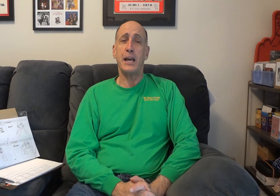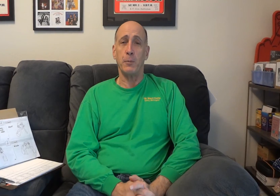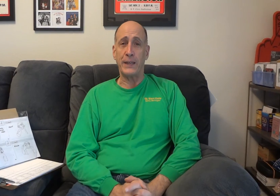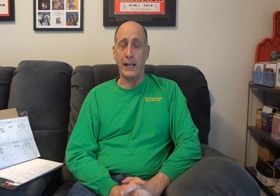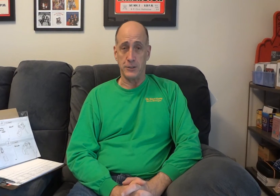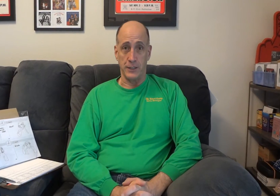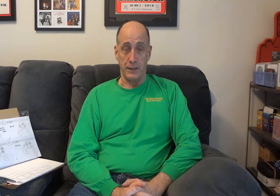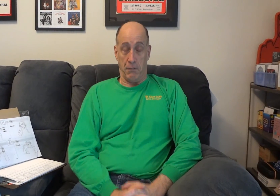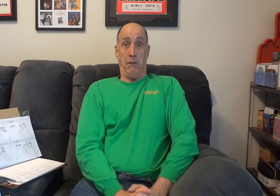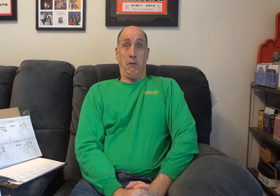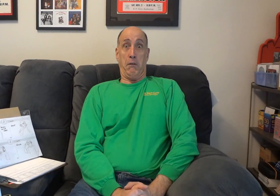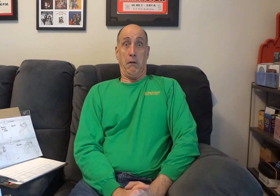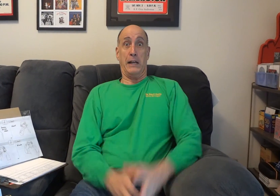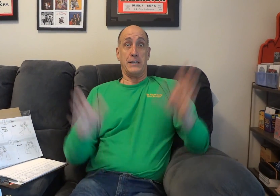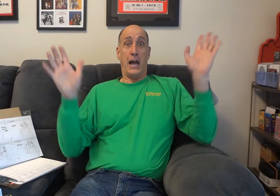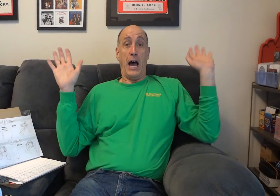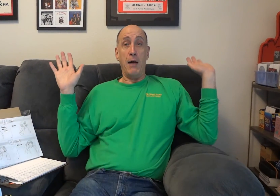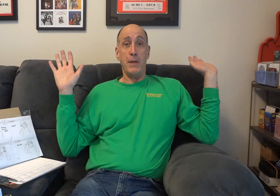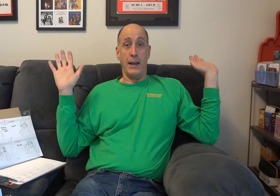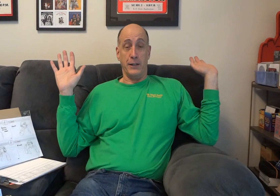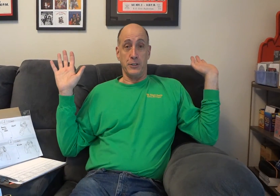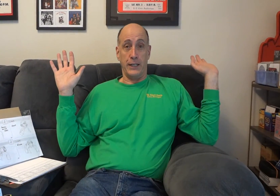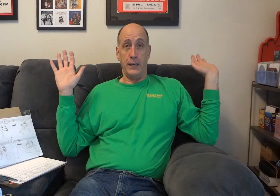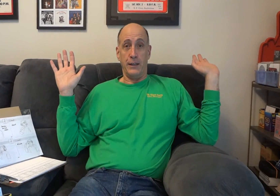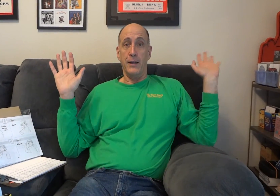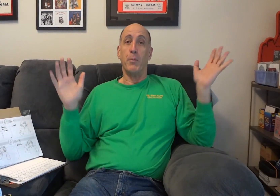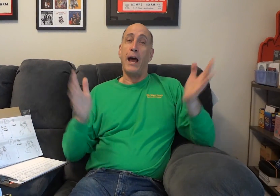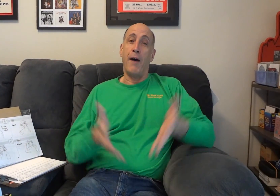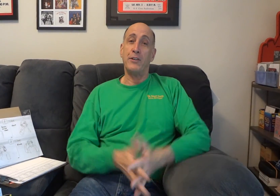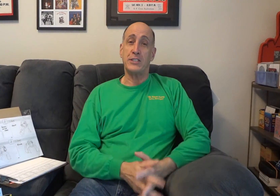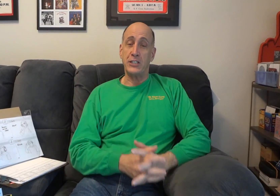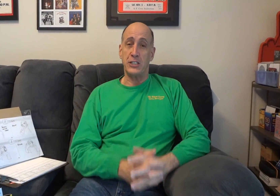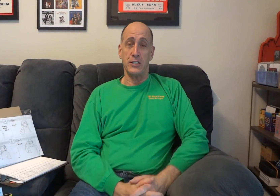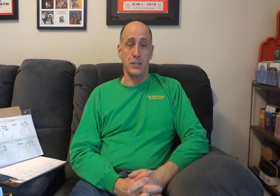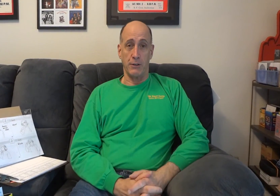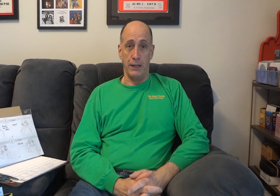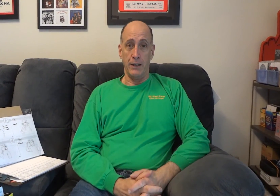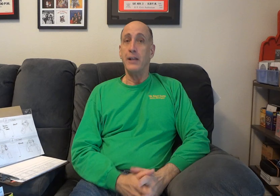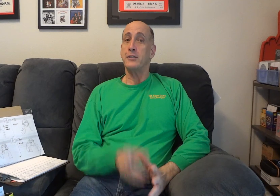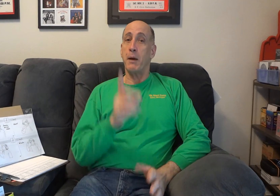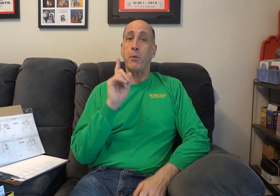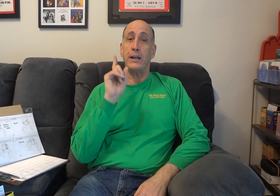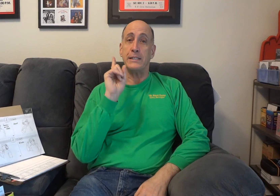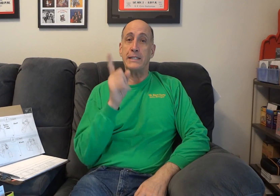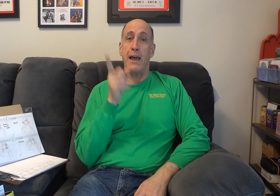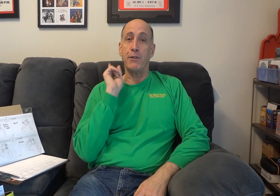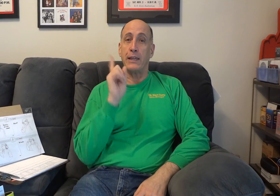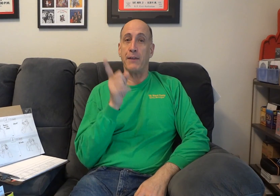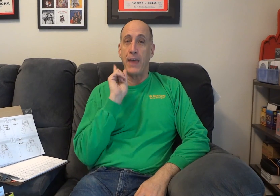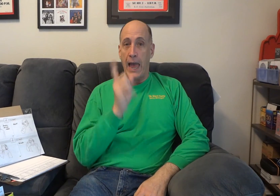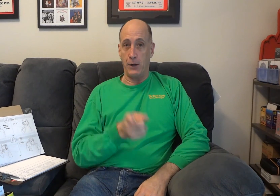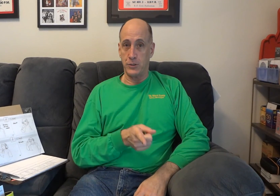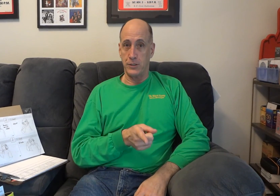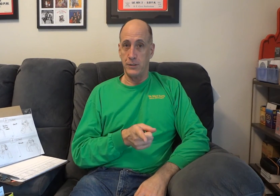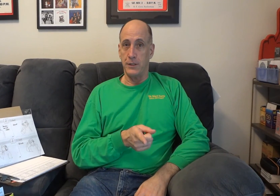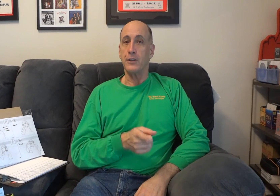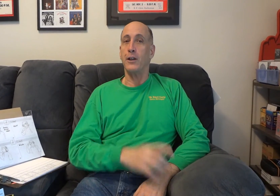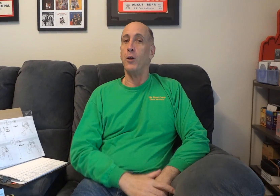help the elderly. I said, I'm not elderly, but obviously she disagreed. So my point is, never leave the house. You'll only